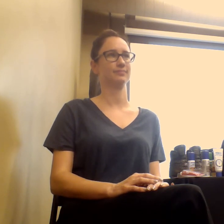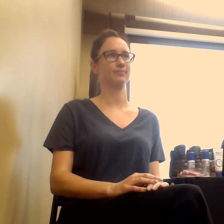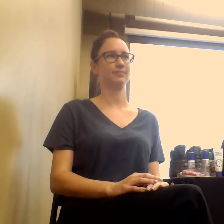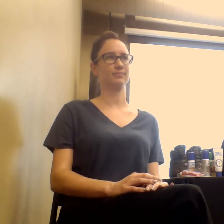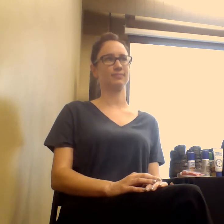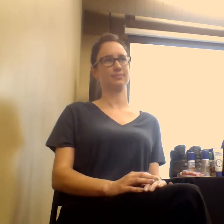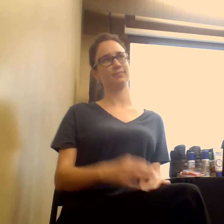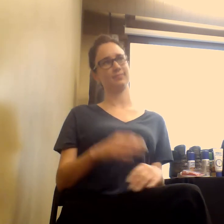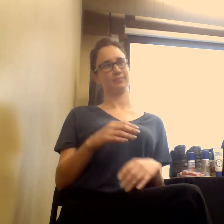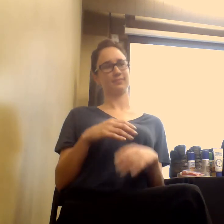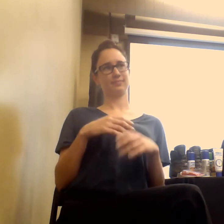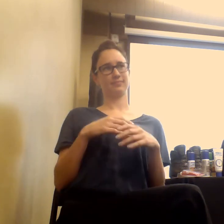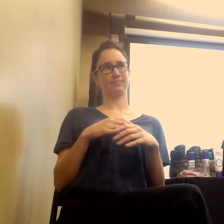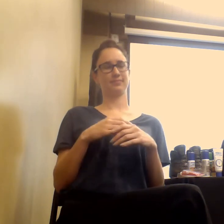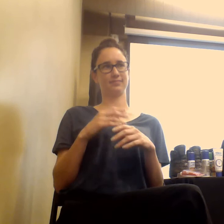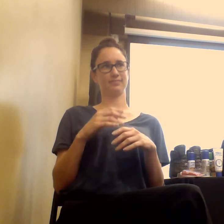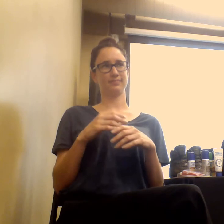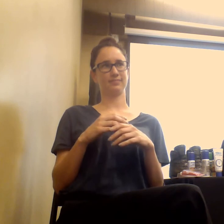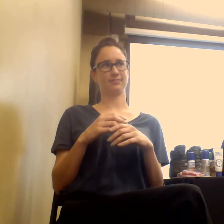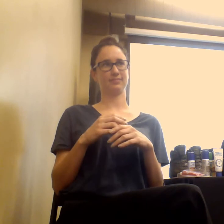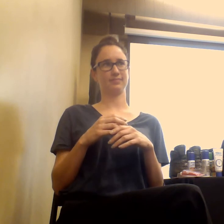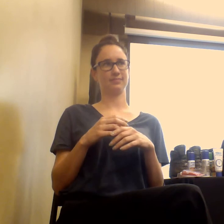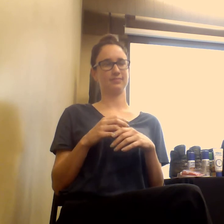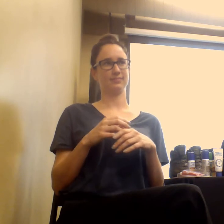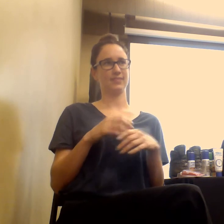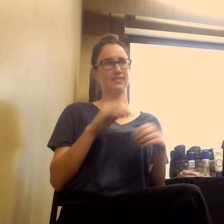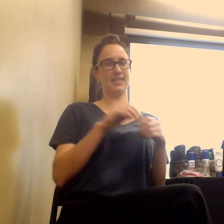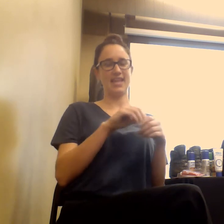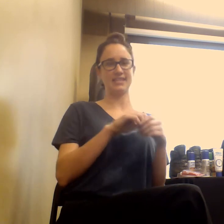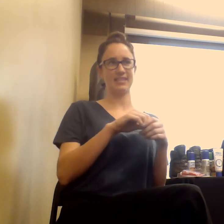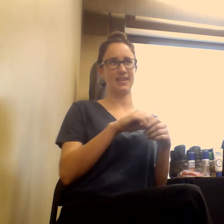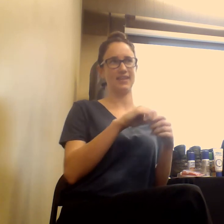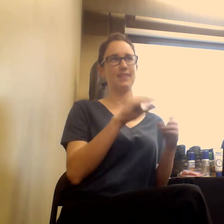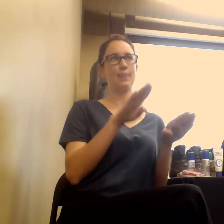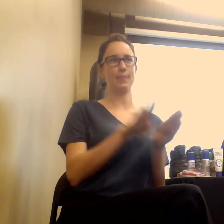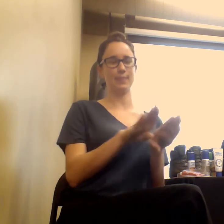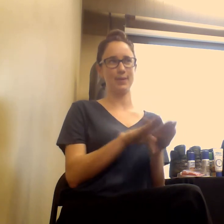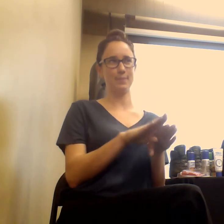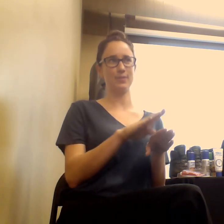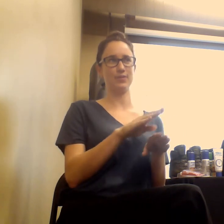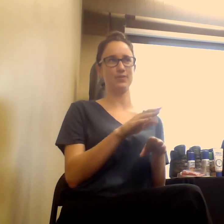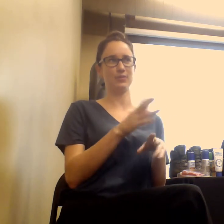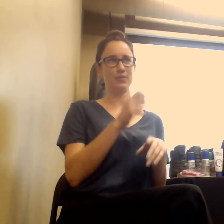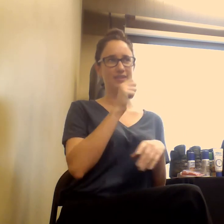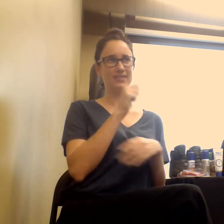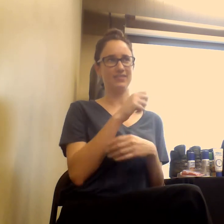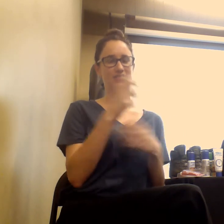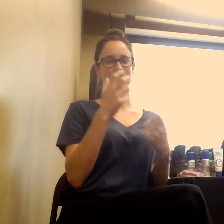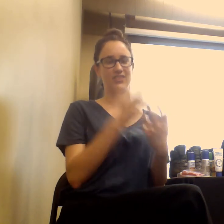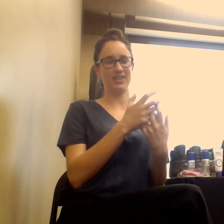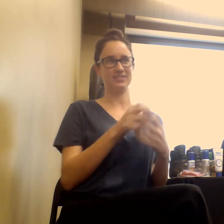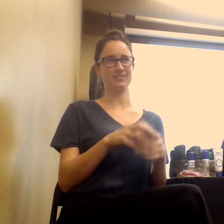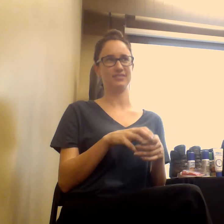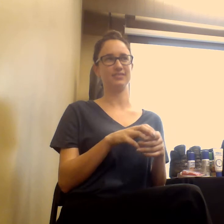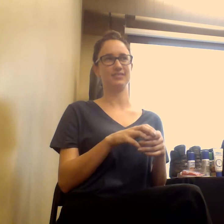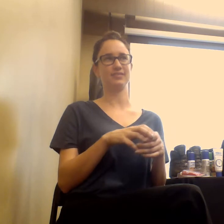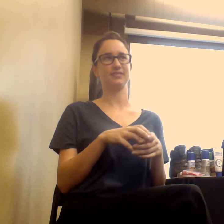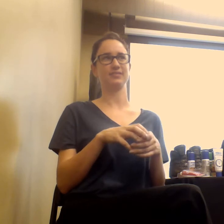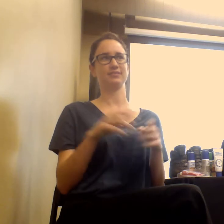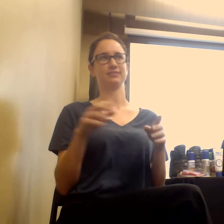it a day hike? Are you carrying 10 pounds on your back, a couple of tuna sandwiches and some OJ? Or are you carrying